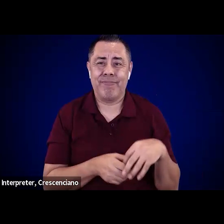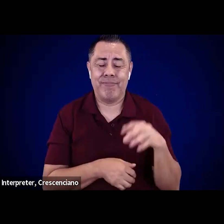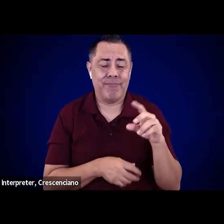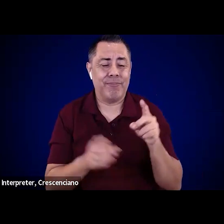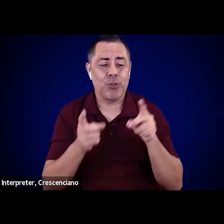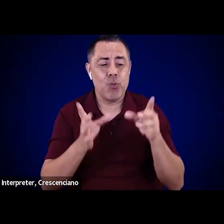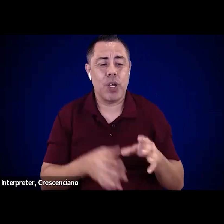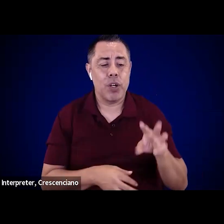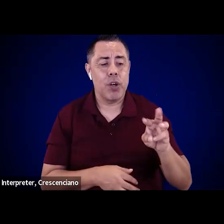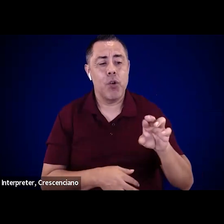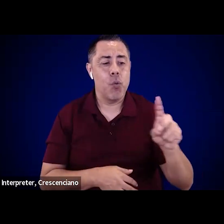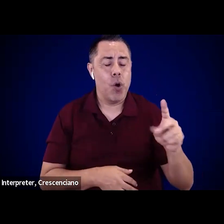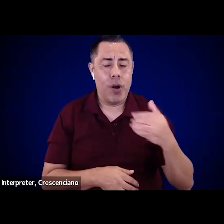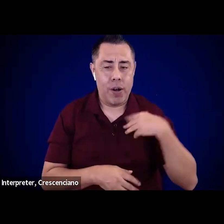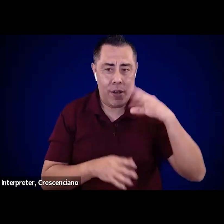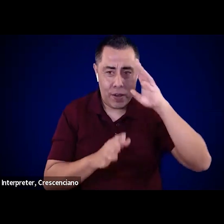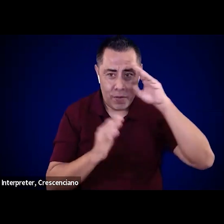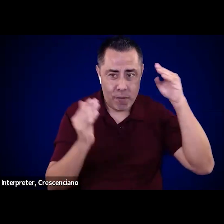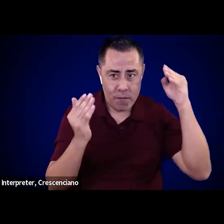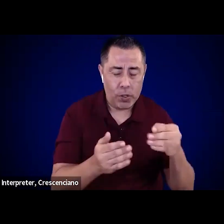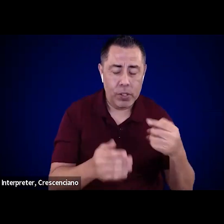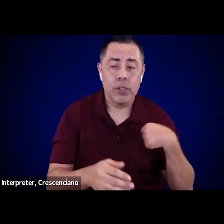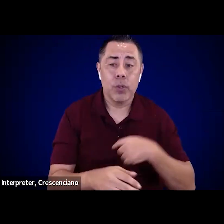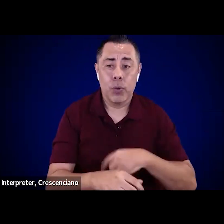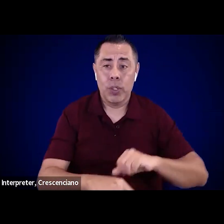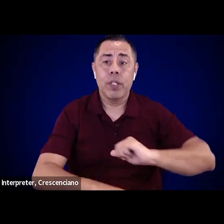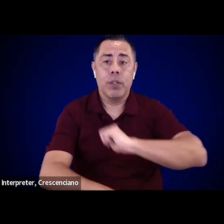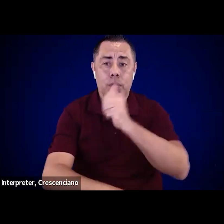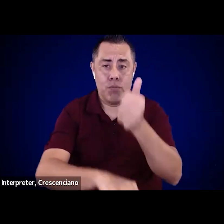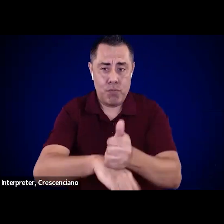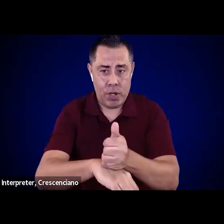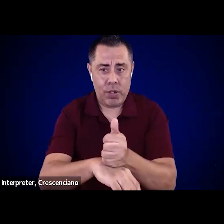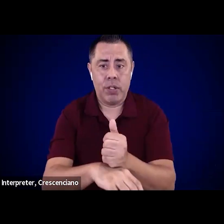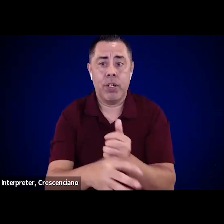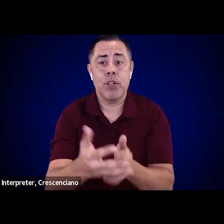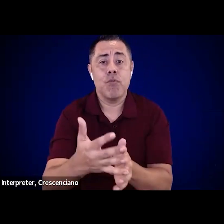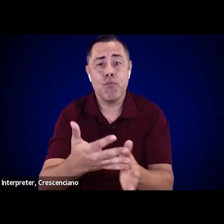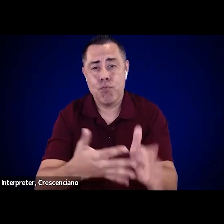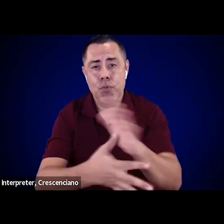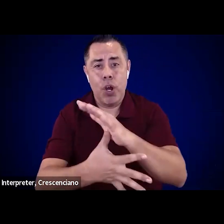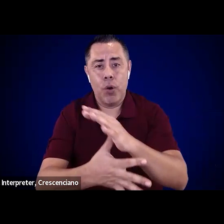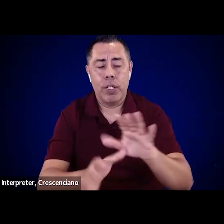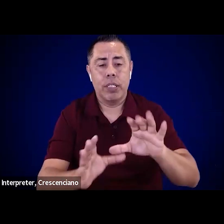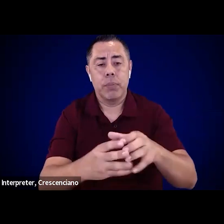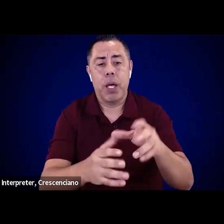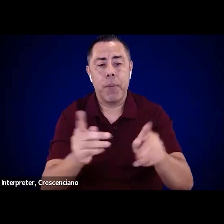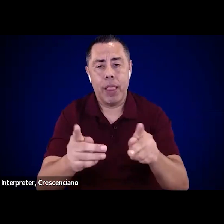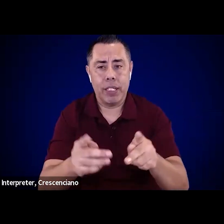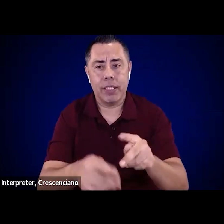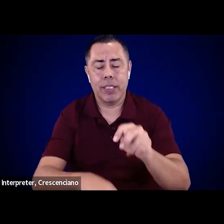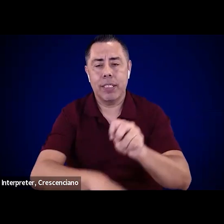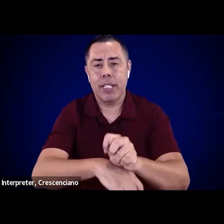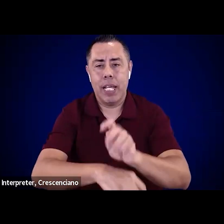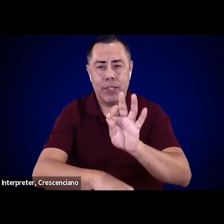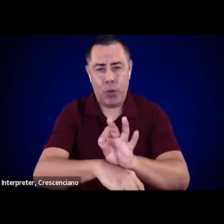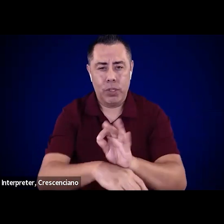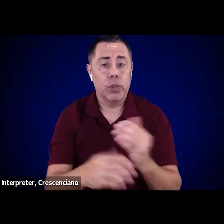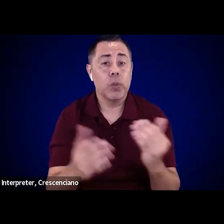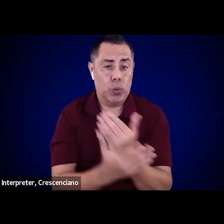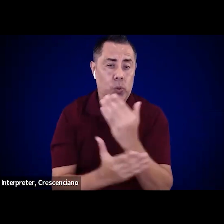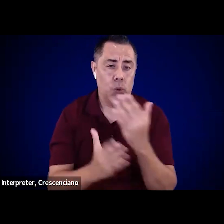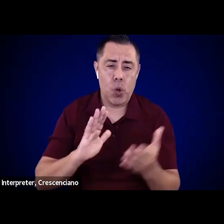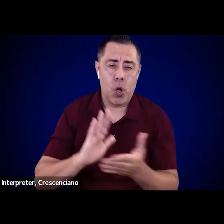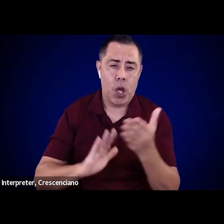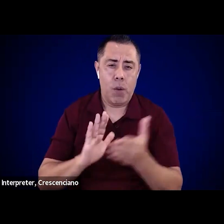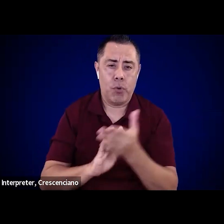Priority Populations Task Force. This is a new key initiative California operationalized